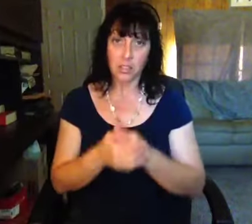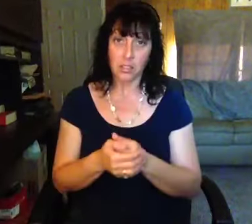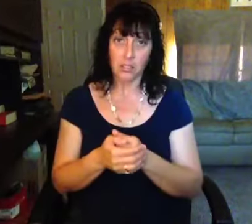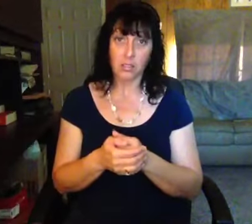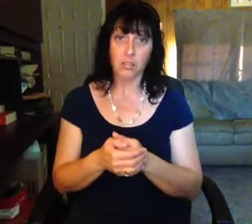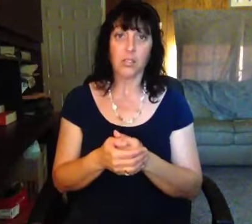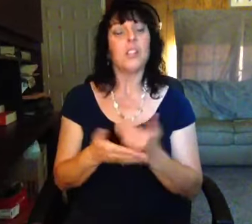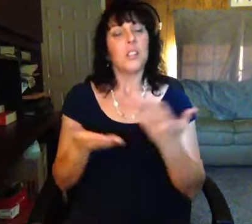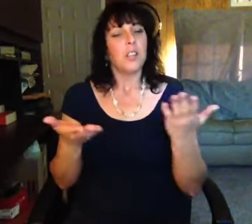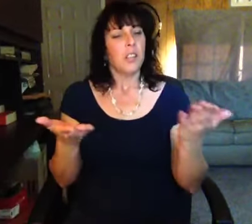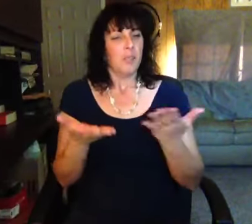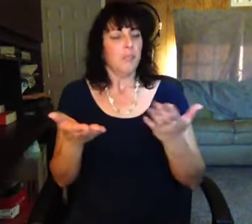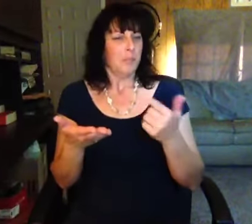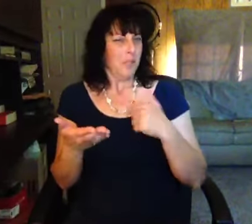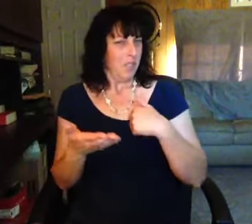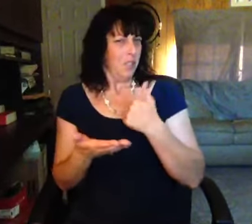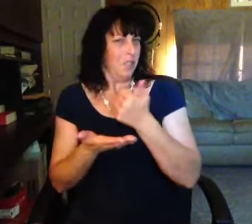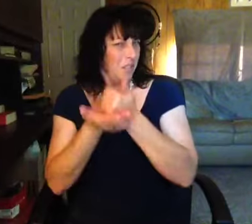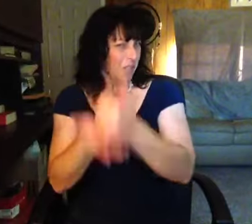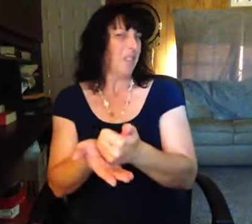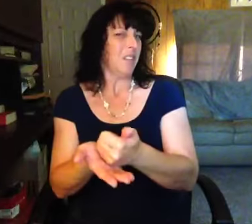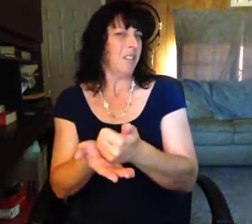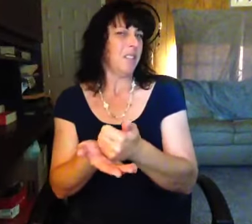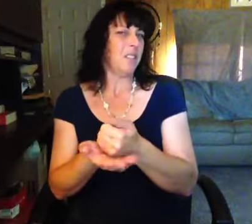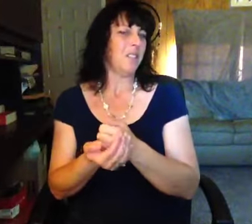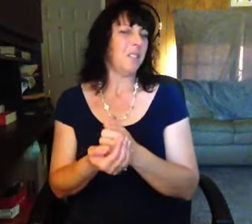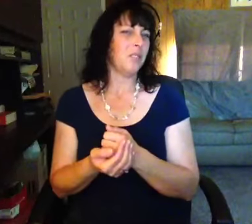to force material down your throat. I'm here to